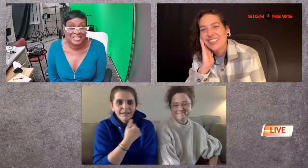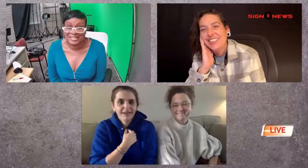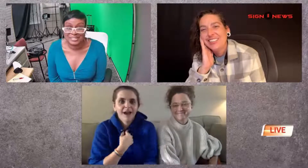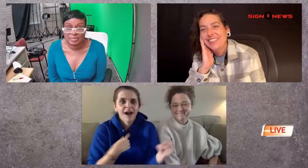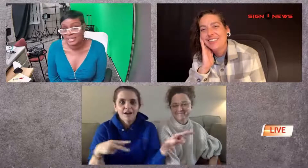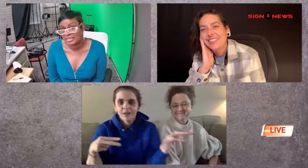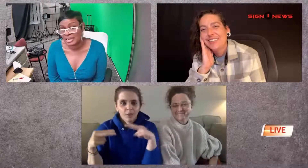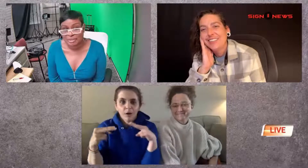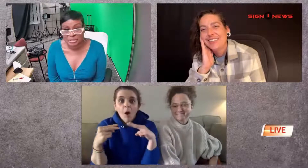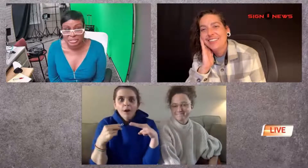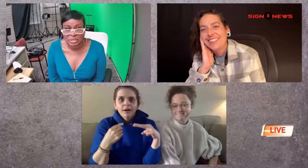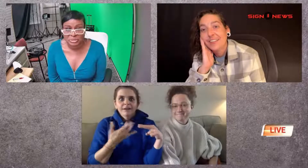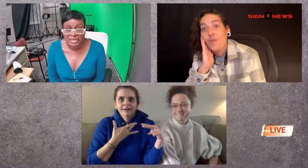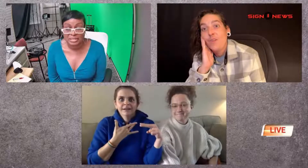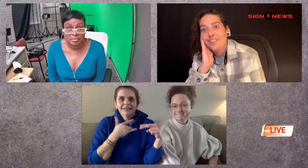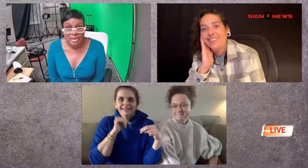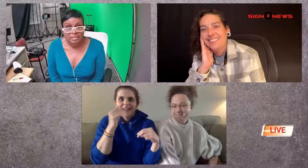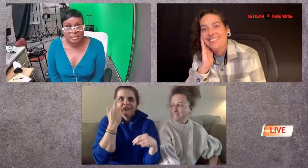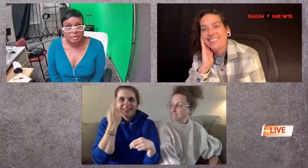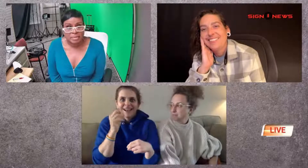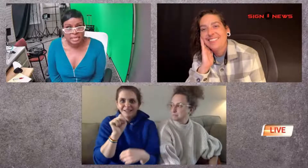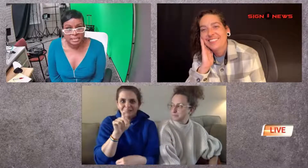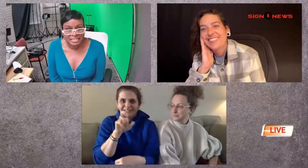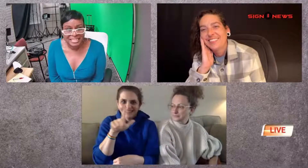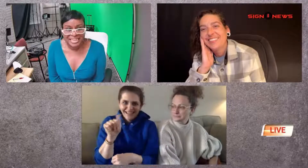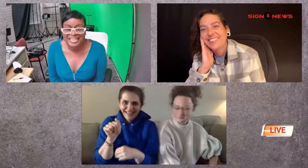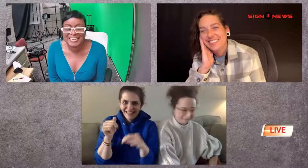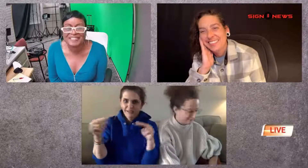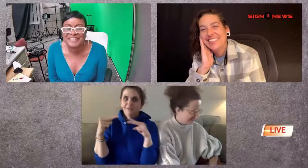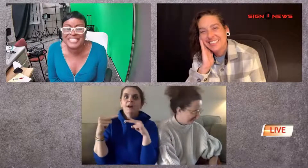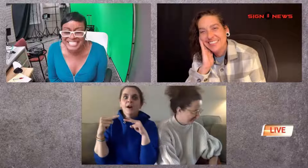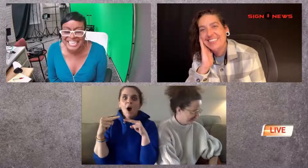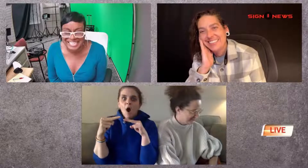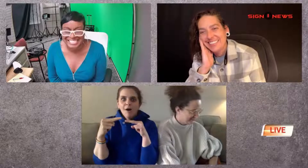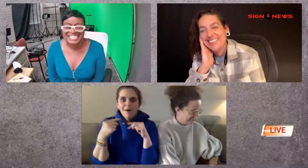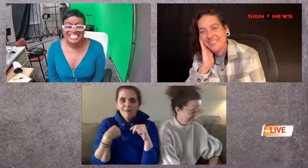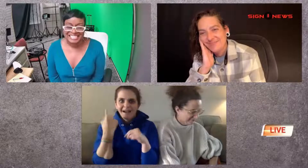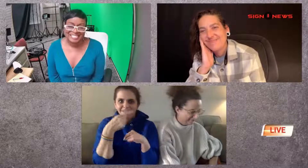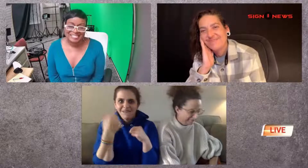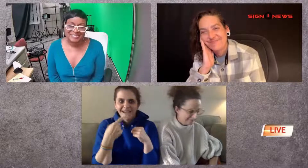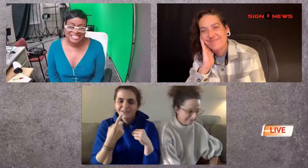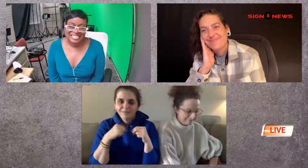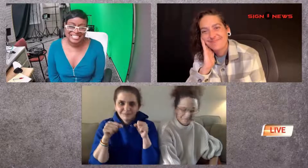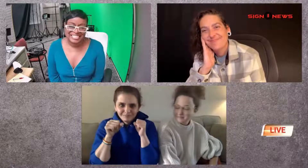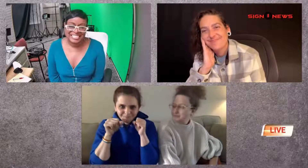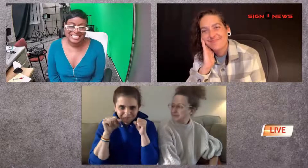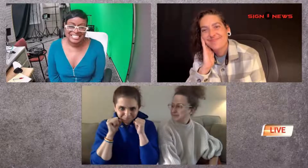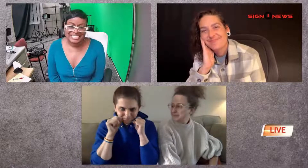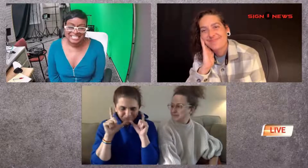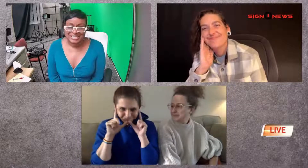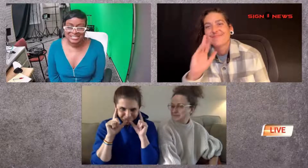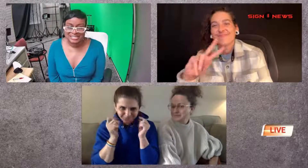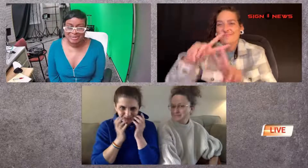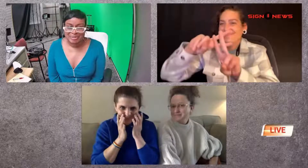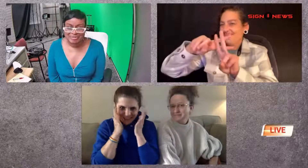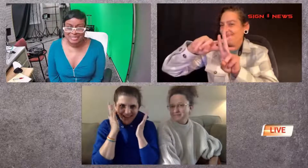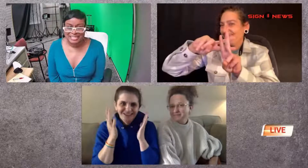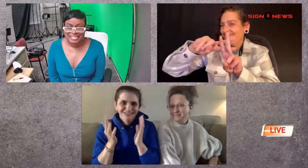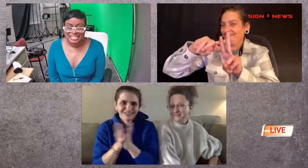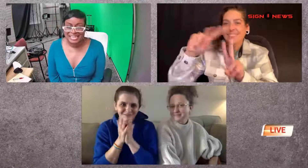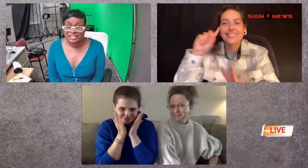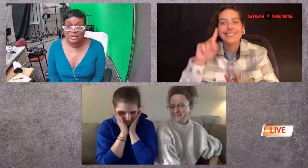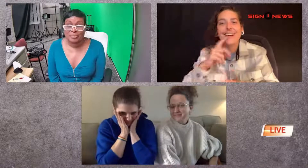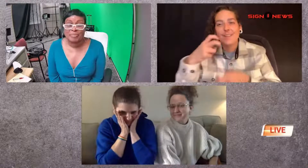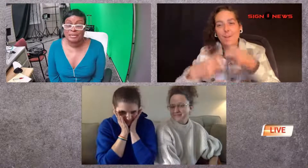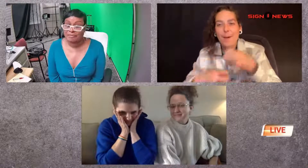didn't hear her. Someone had to tap me on the shoulder. And I looked back and I was like, "Oh my gosh." I didn't realize that she was there. And she saw my face